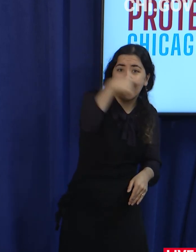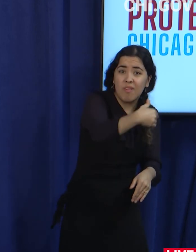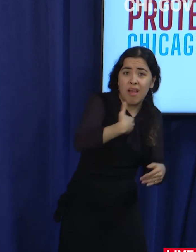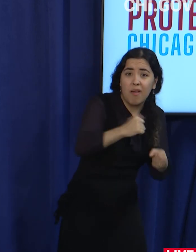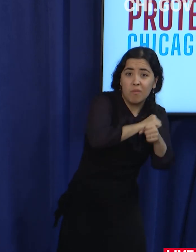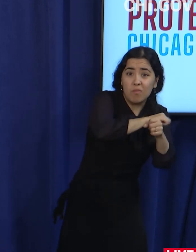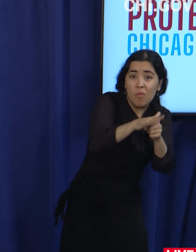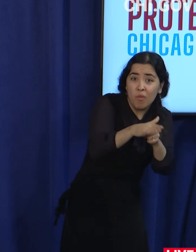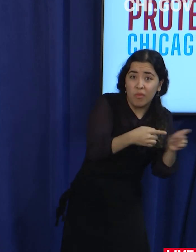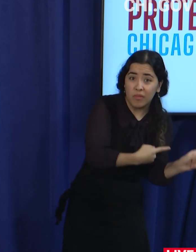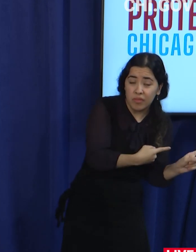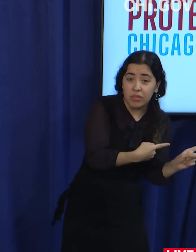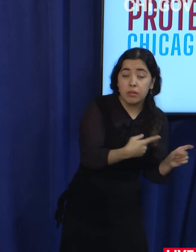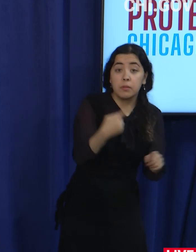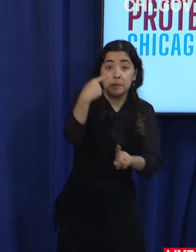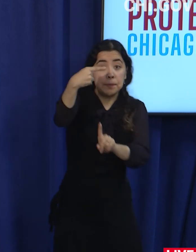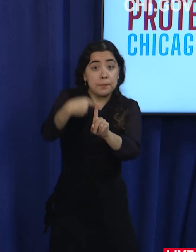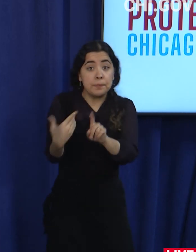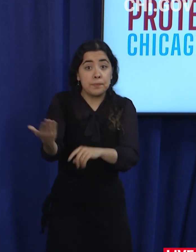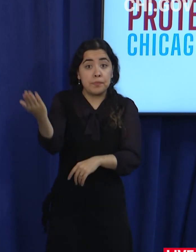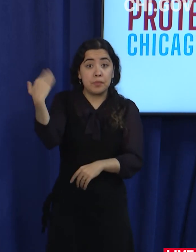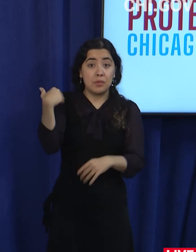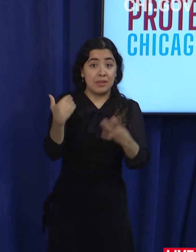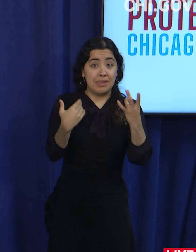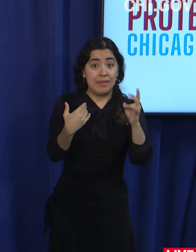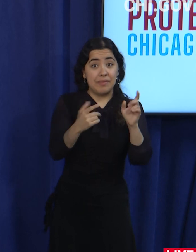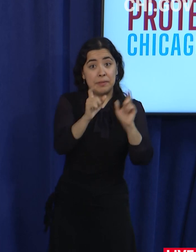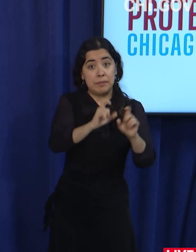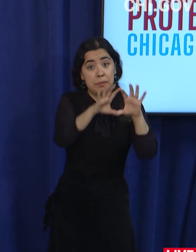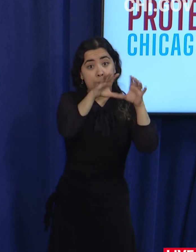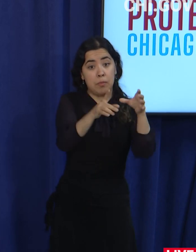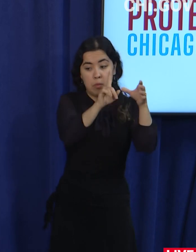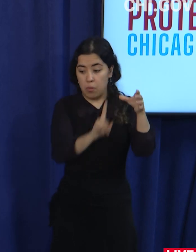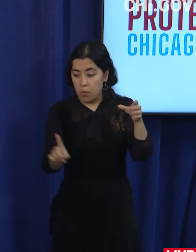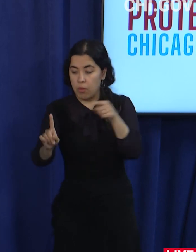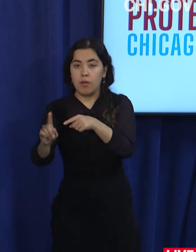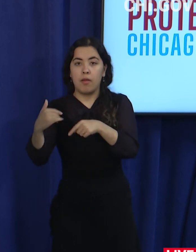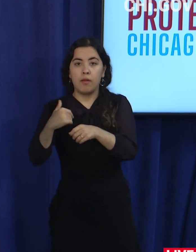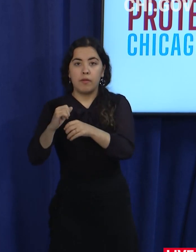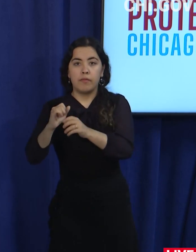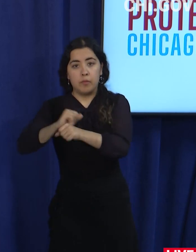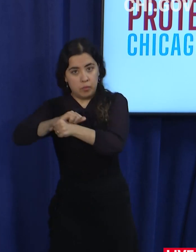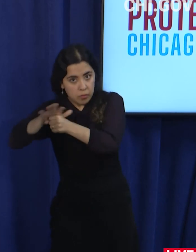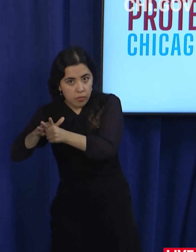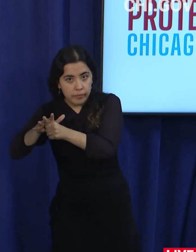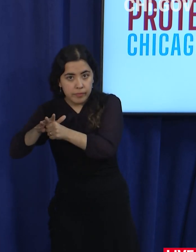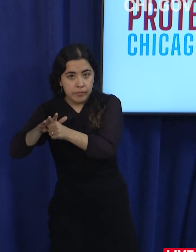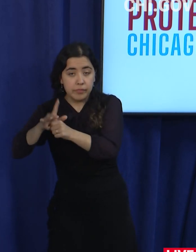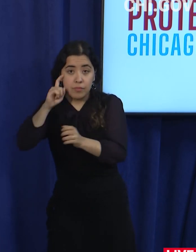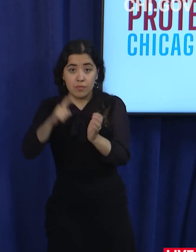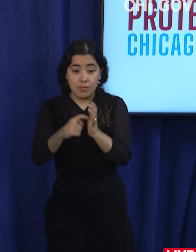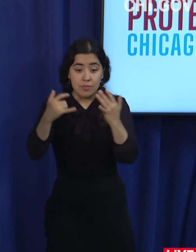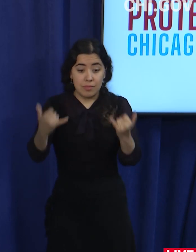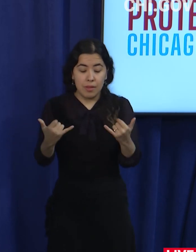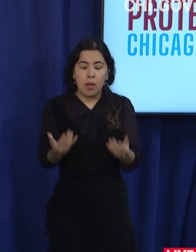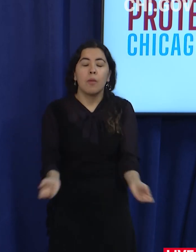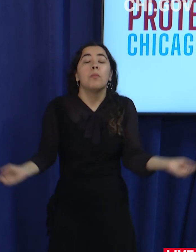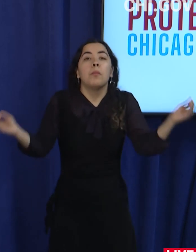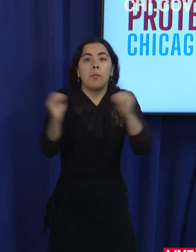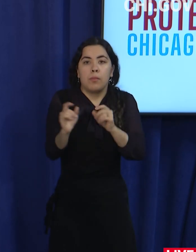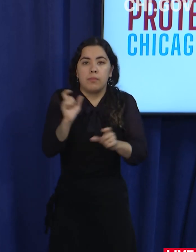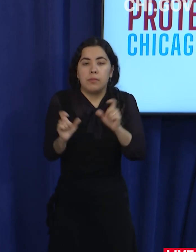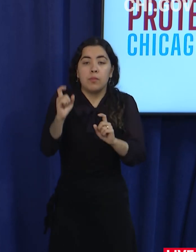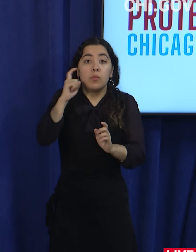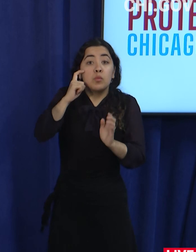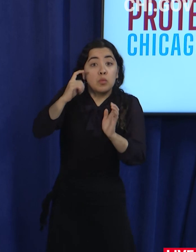we're talking about 1 in 17 people who have COVID in Chicago right now, there's a lot more people who are having immediate experience. And in